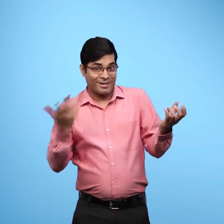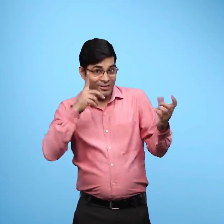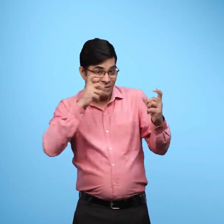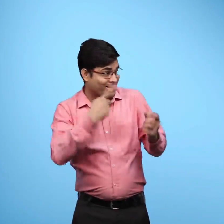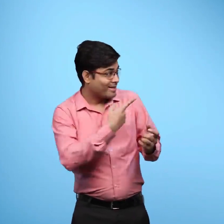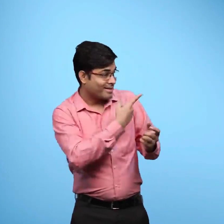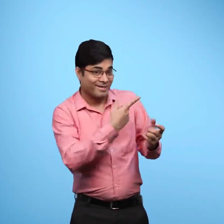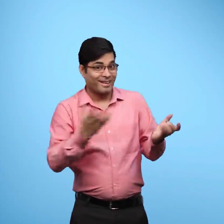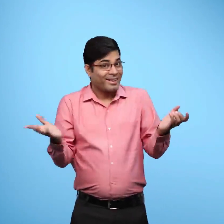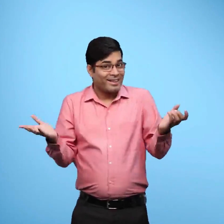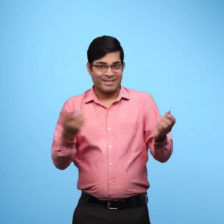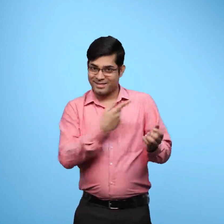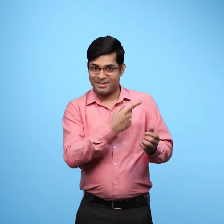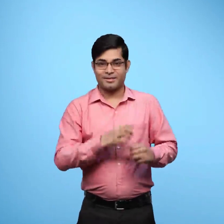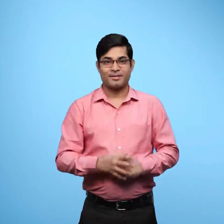and her left hand is wide open.